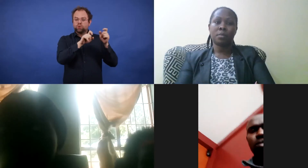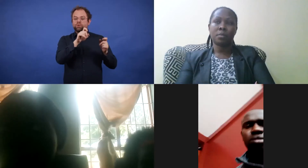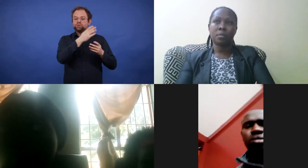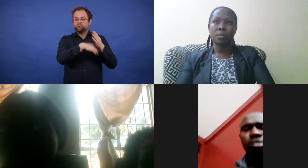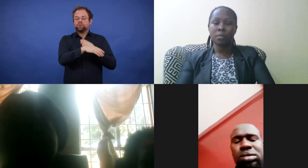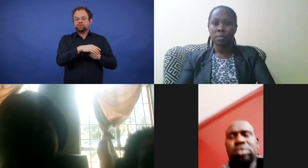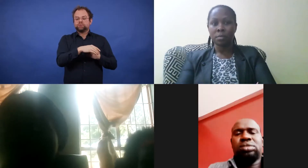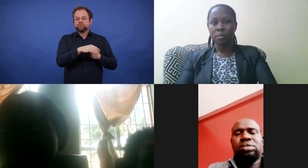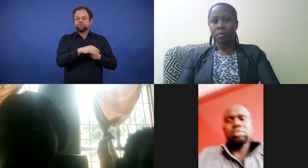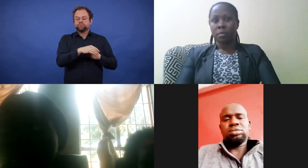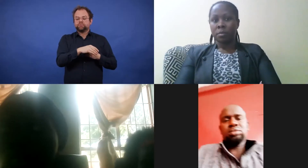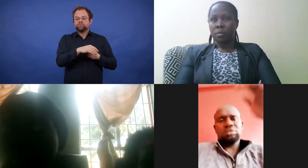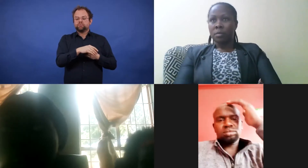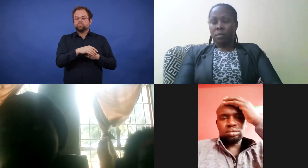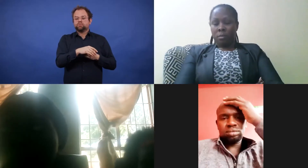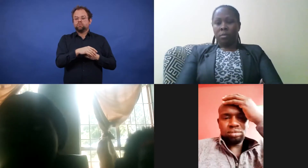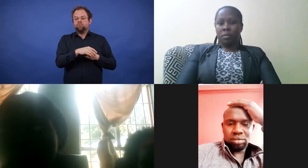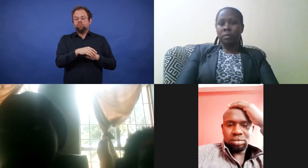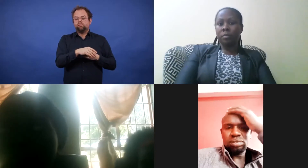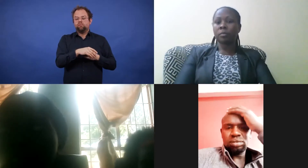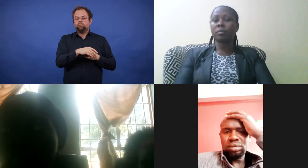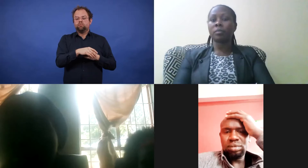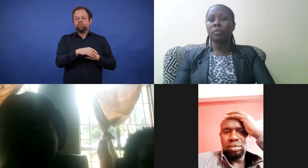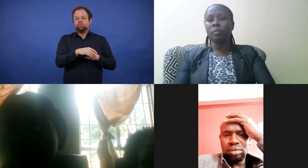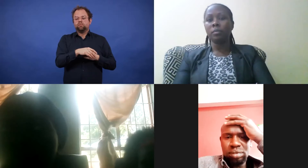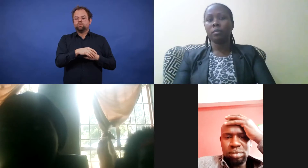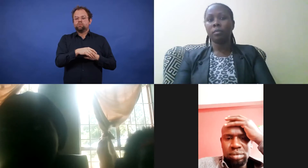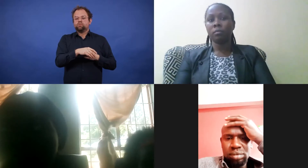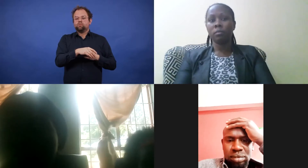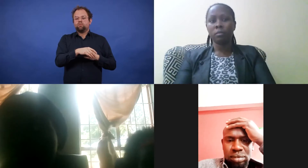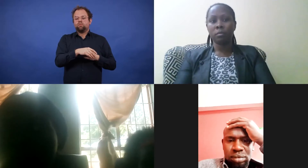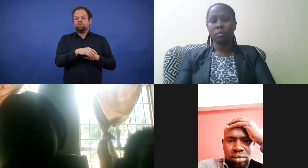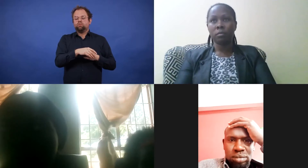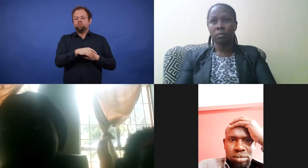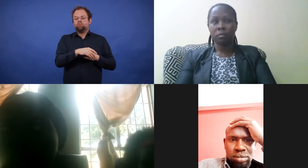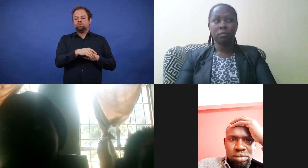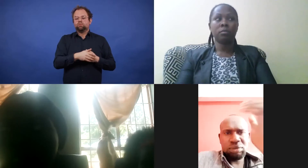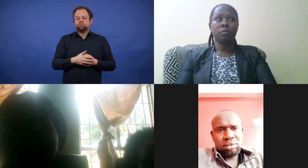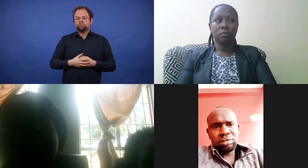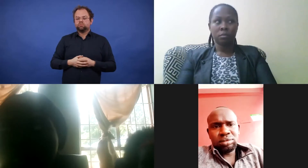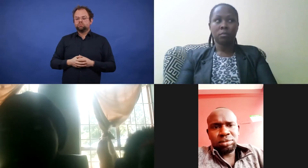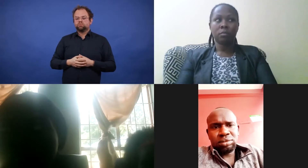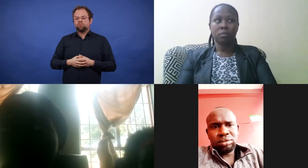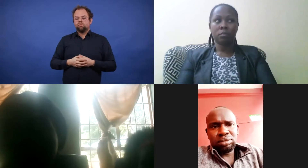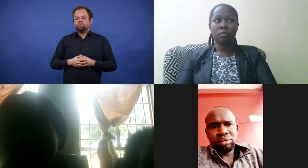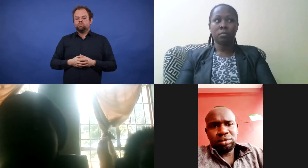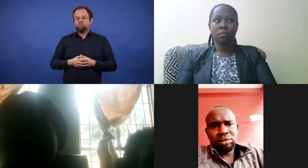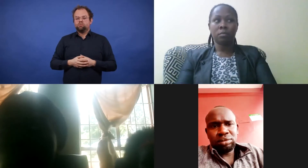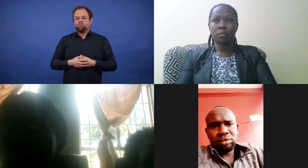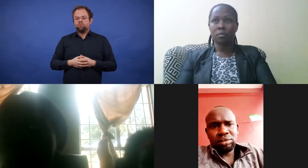the information is quietly, the information about maybe the voting itself,